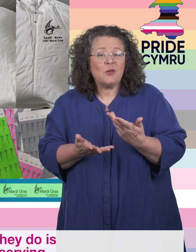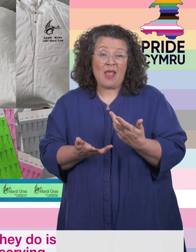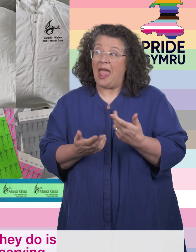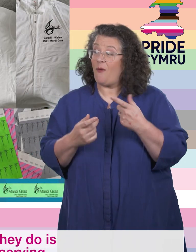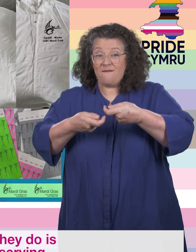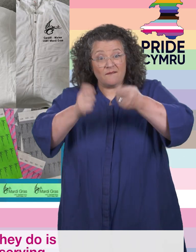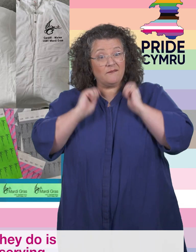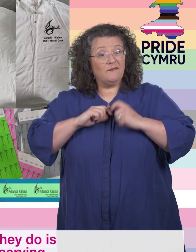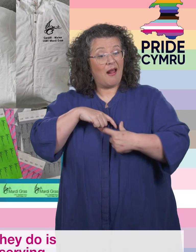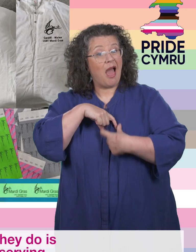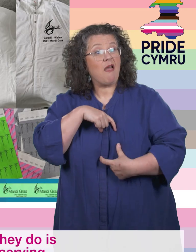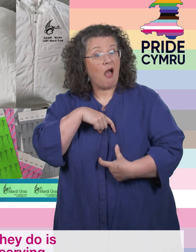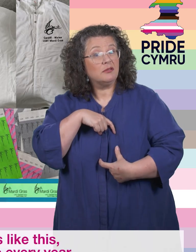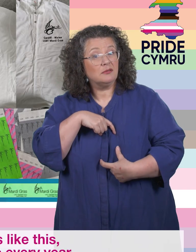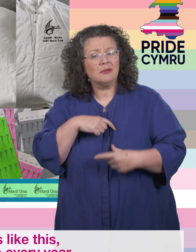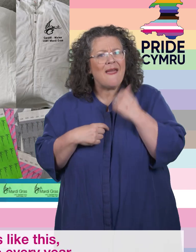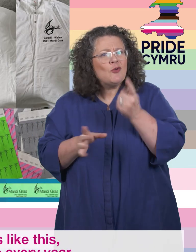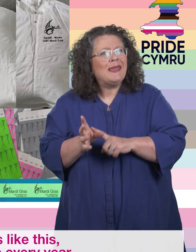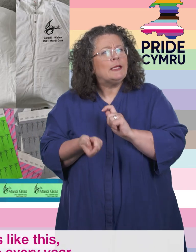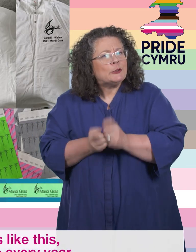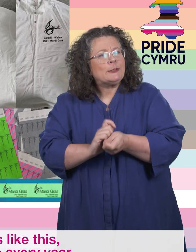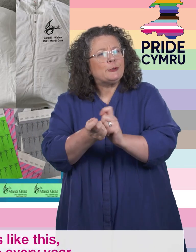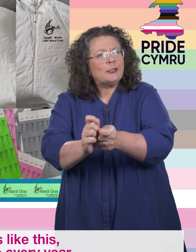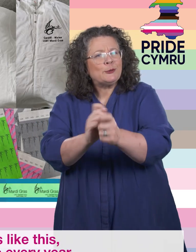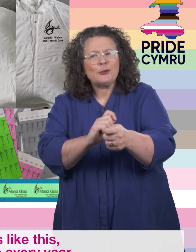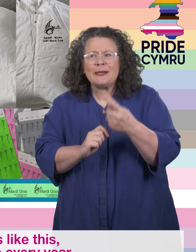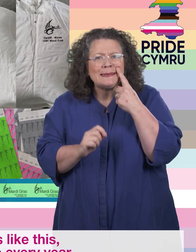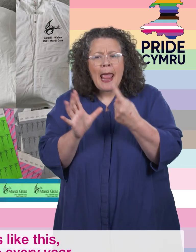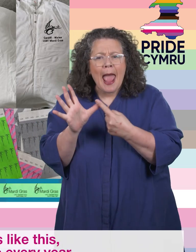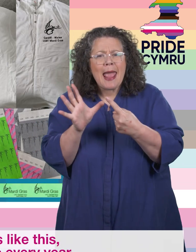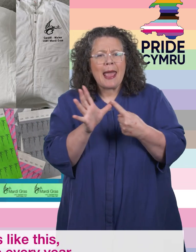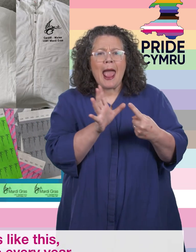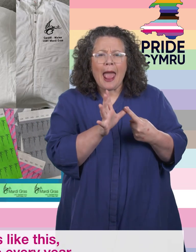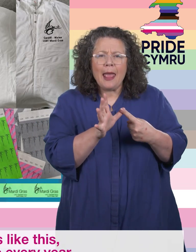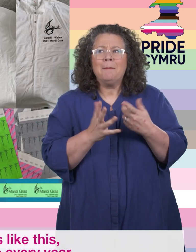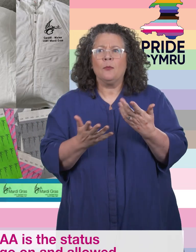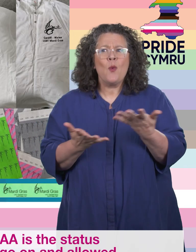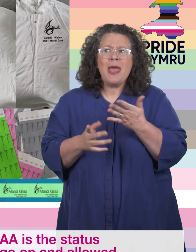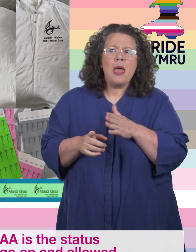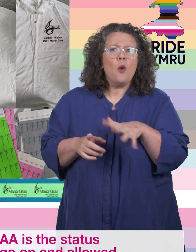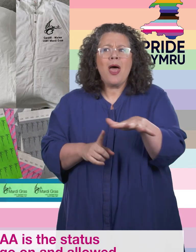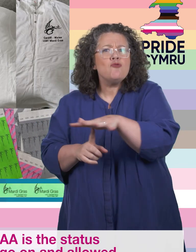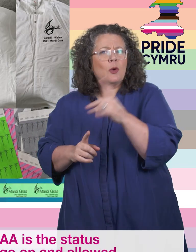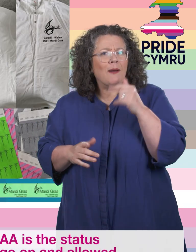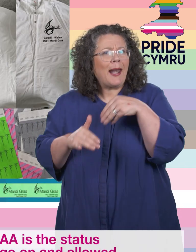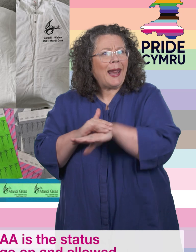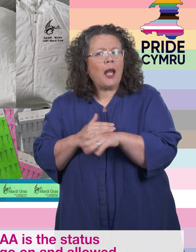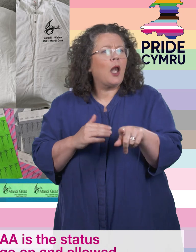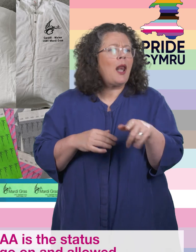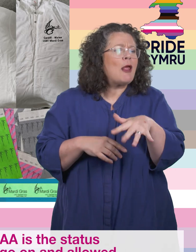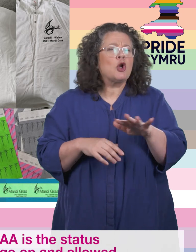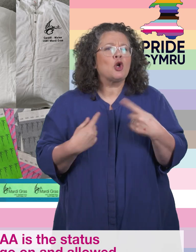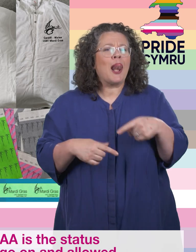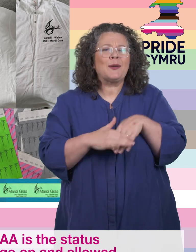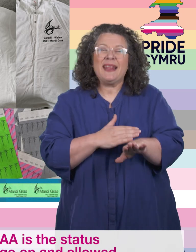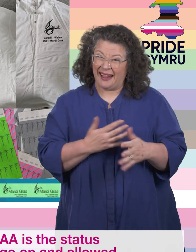of preserving. And then you have things like this, these lanyards that change every year. And you have